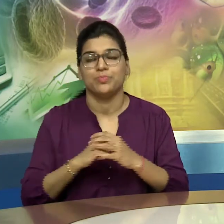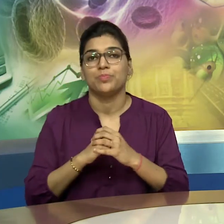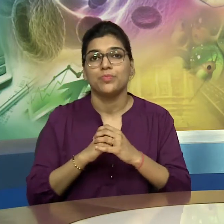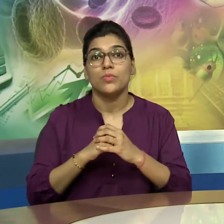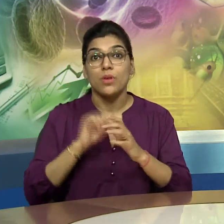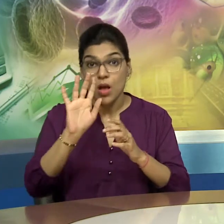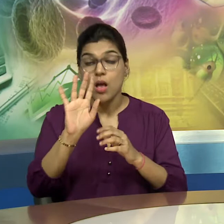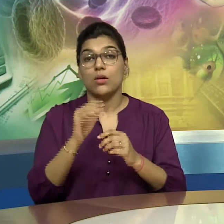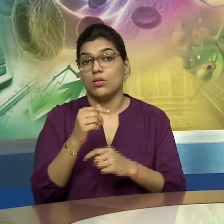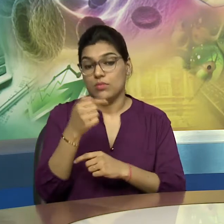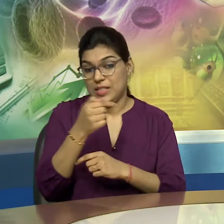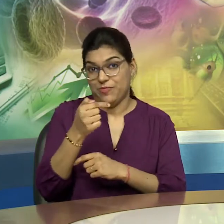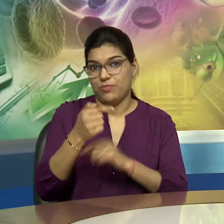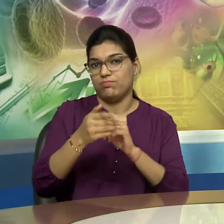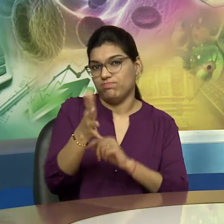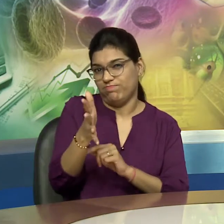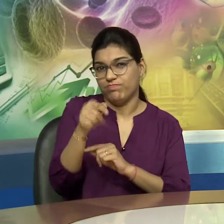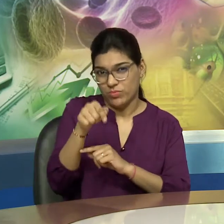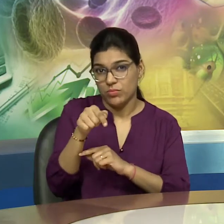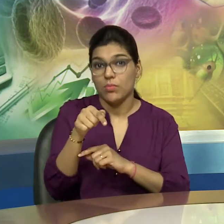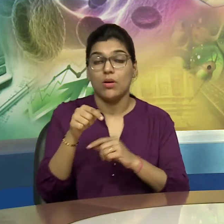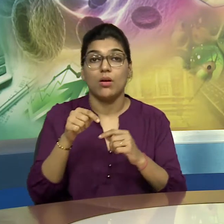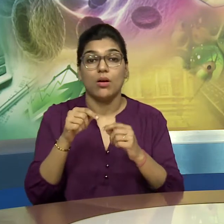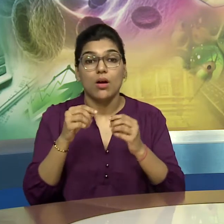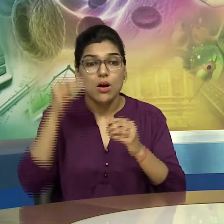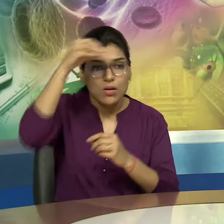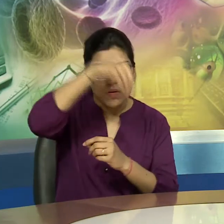Here we will use did not work for the negative statement.